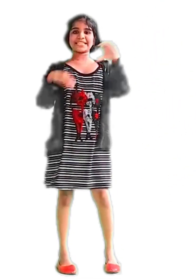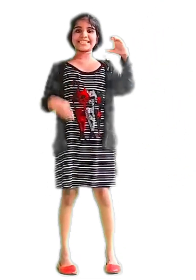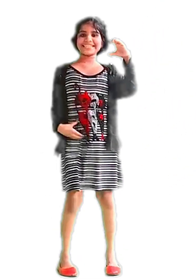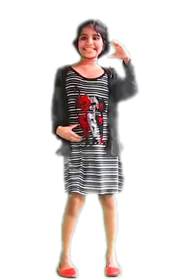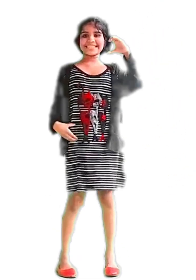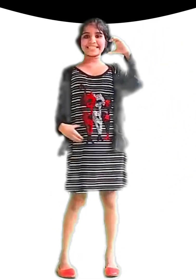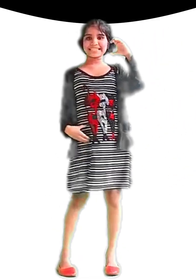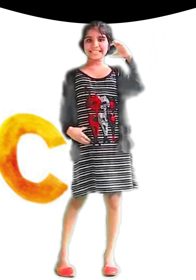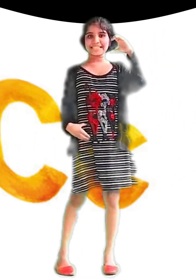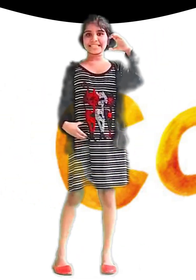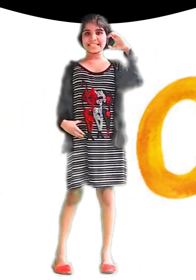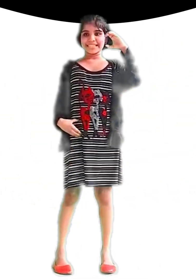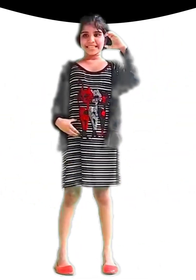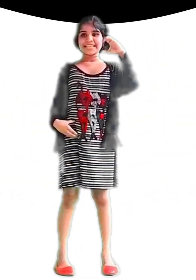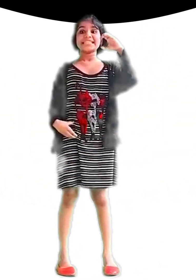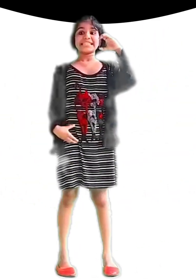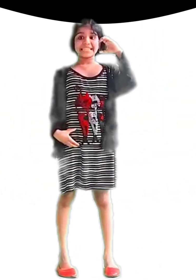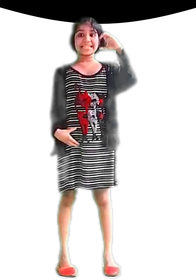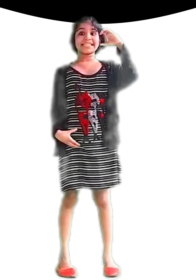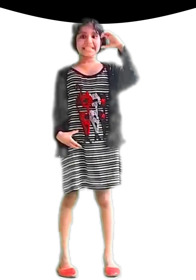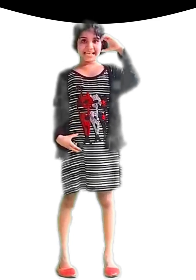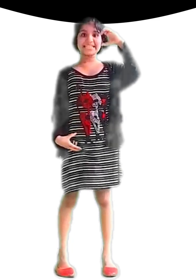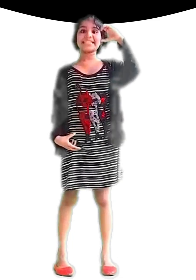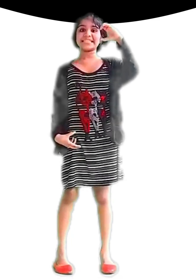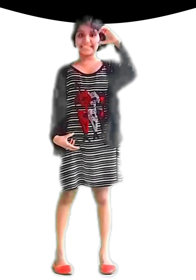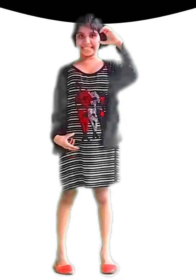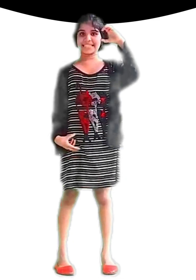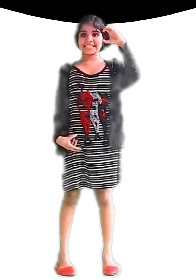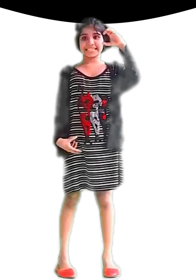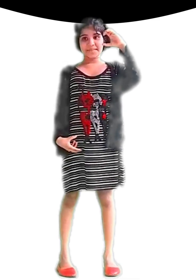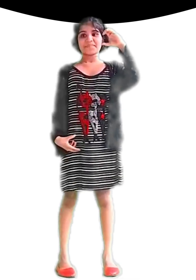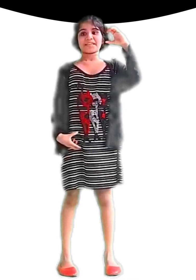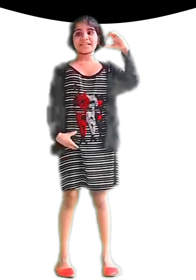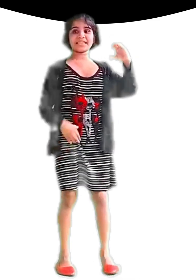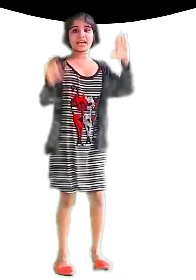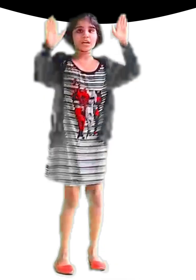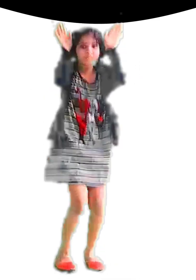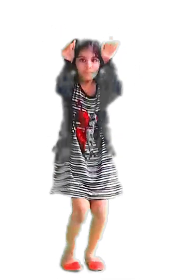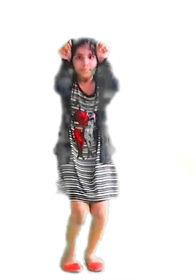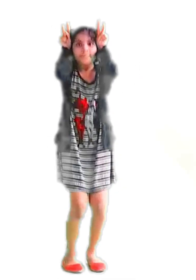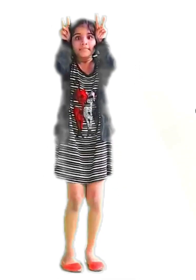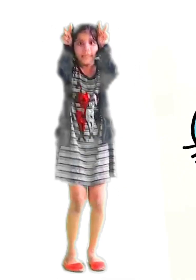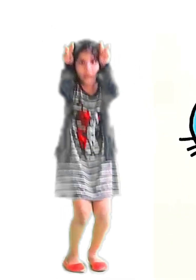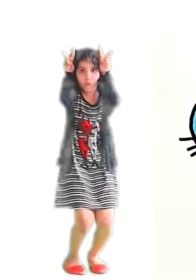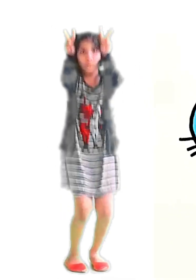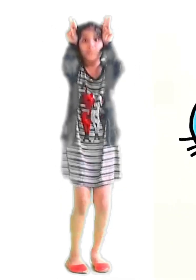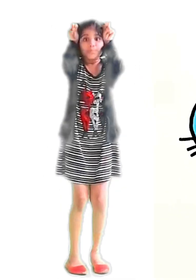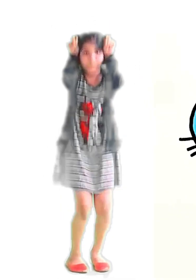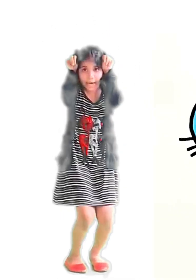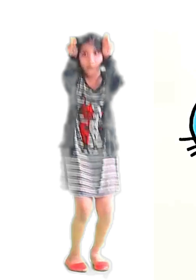C, this is the letter C. C, C, cat. C,